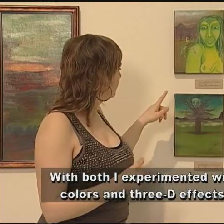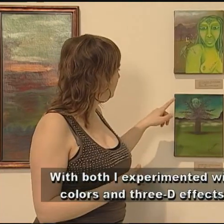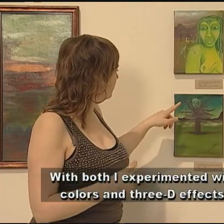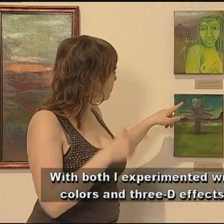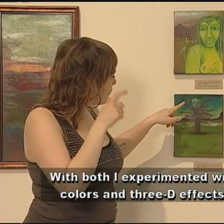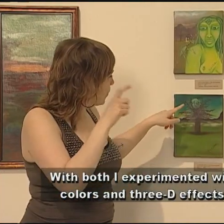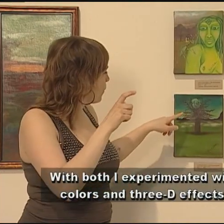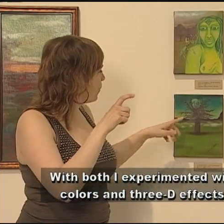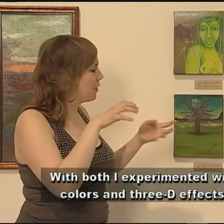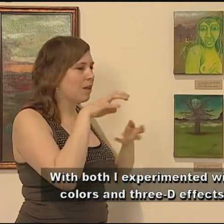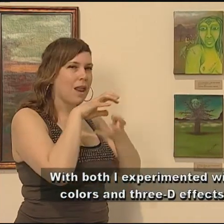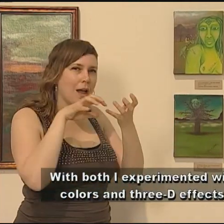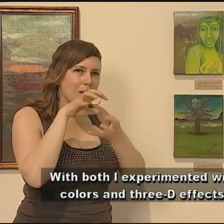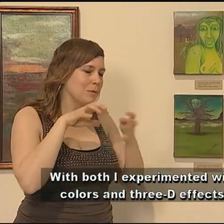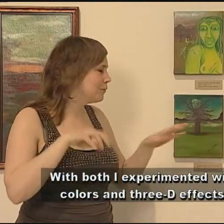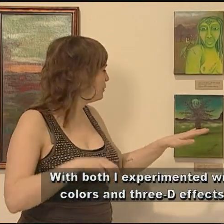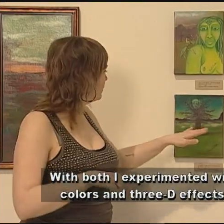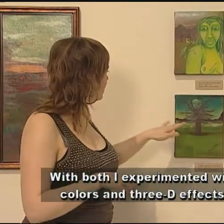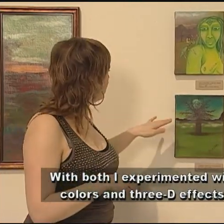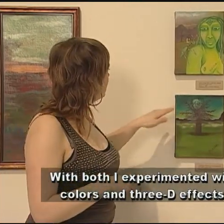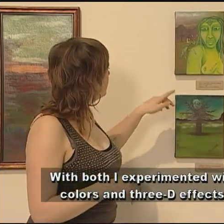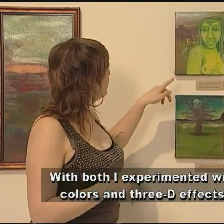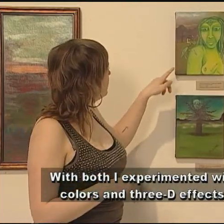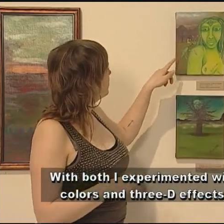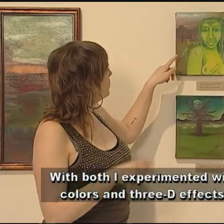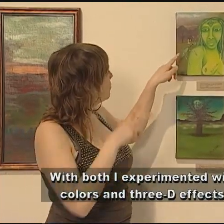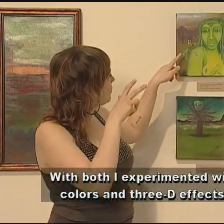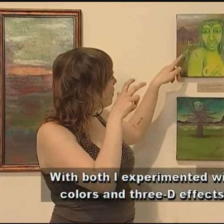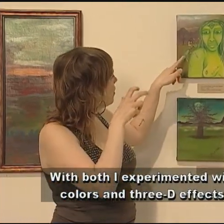both, I experimented with colors and 3D effects.